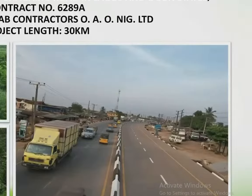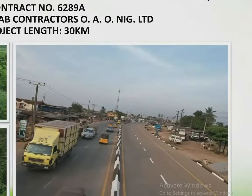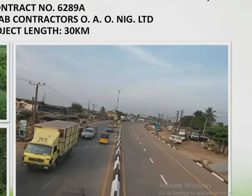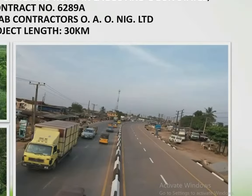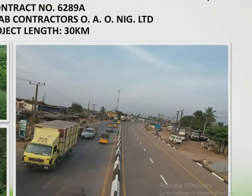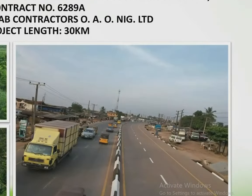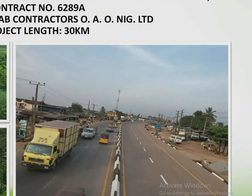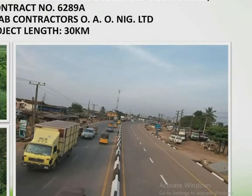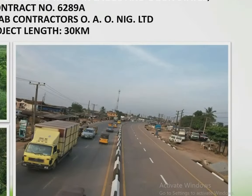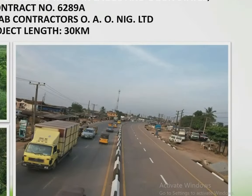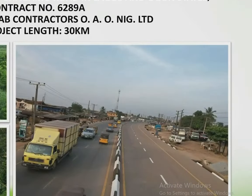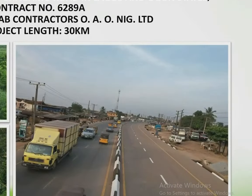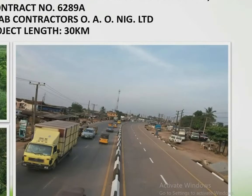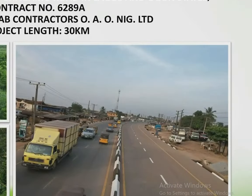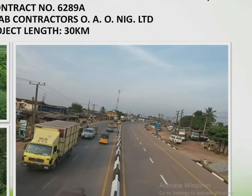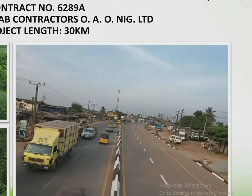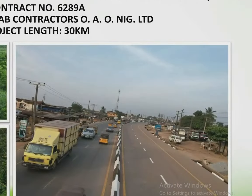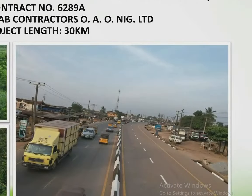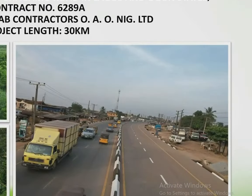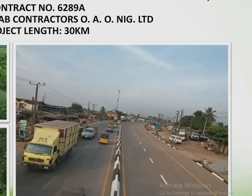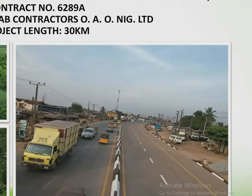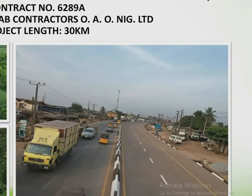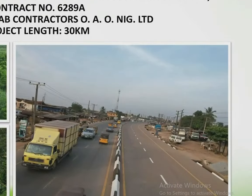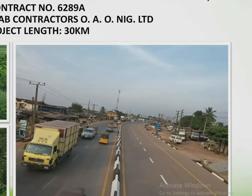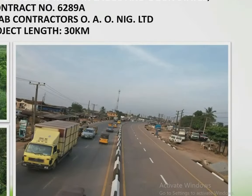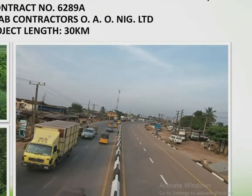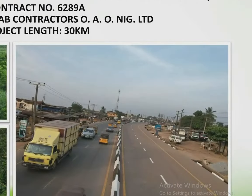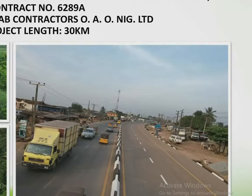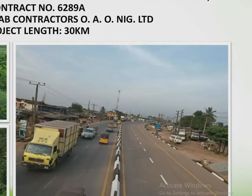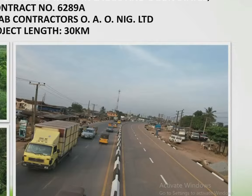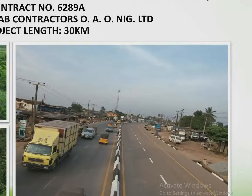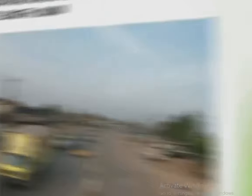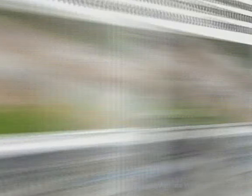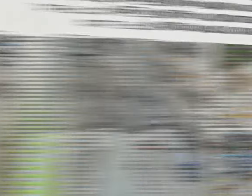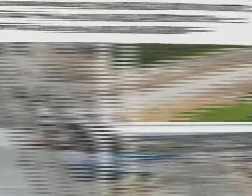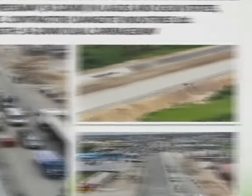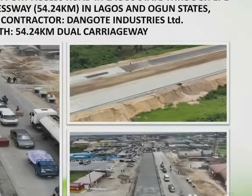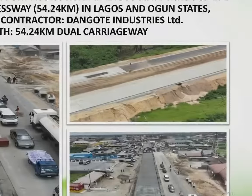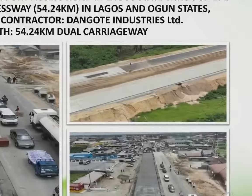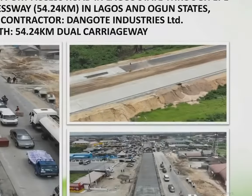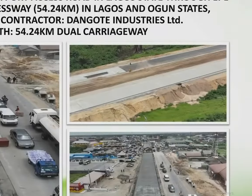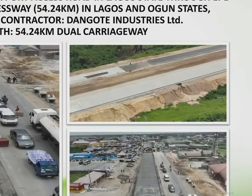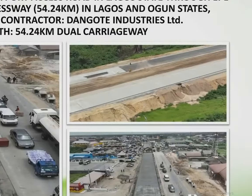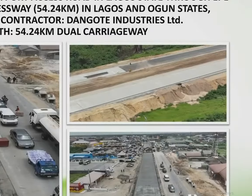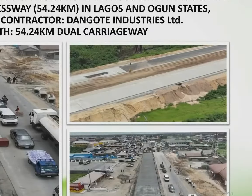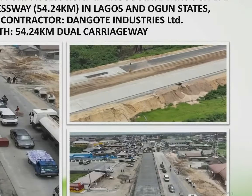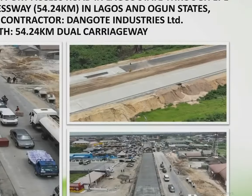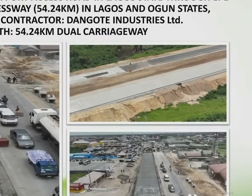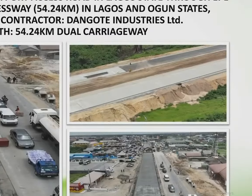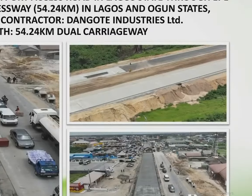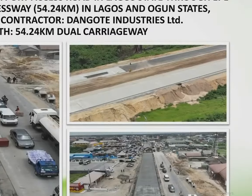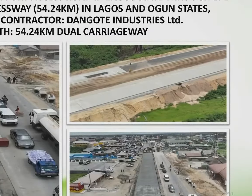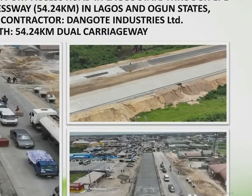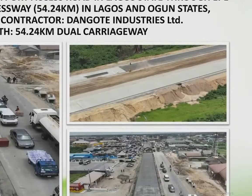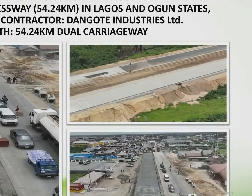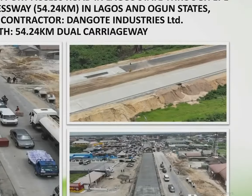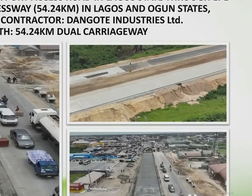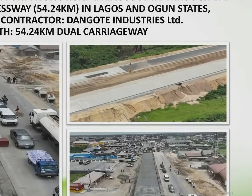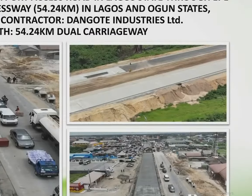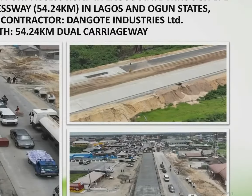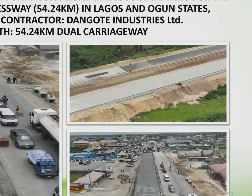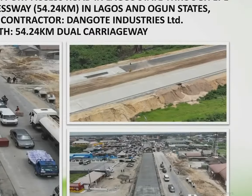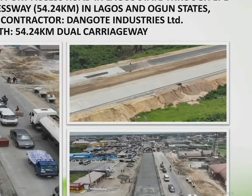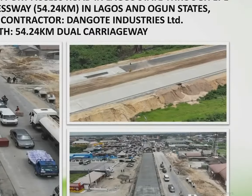One port. And that is a kilometer of 15 by 3 lanes. And this project